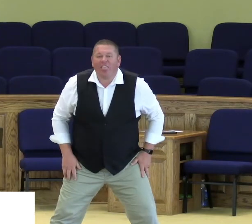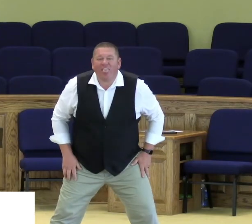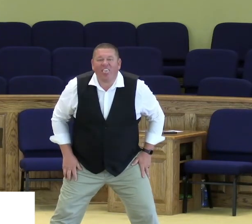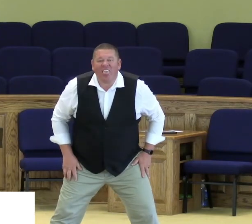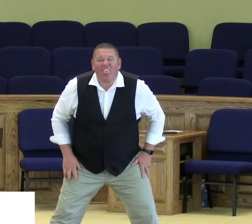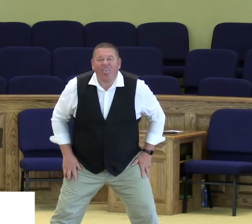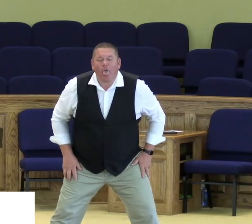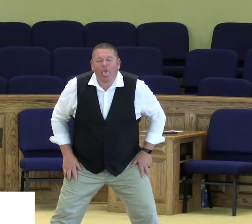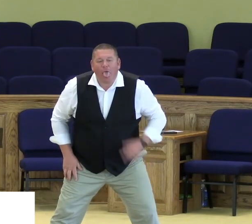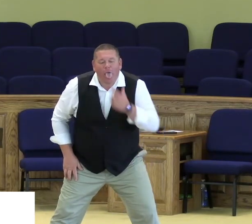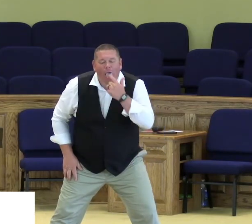tongues.